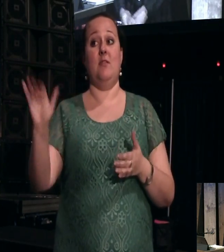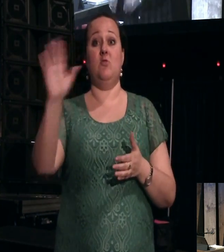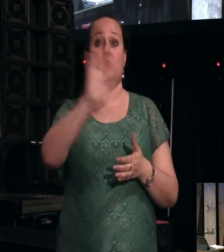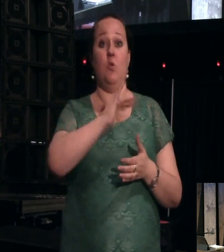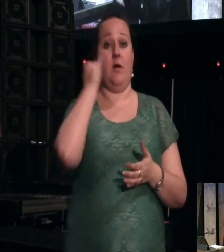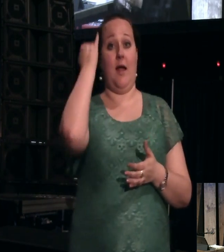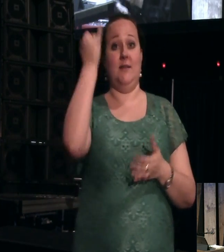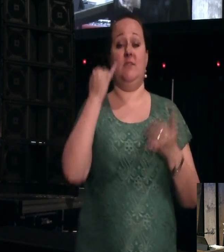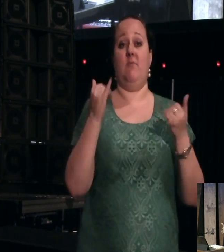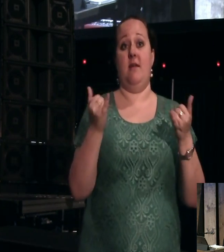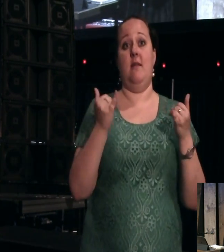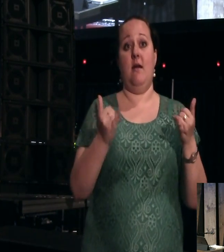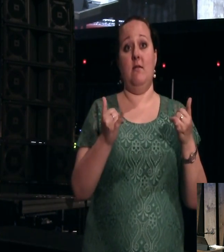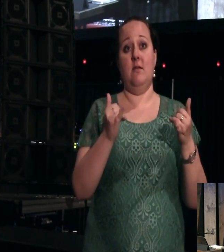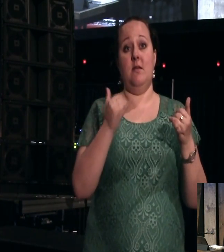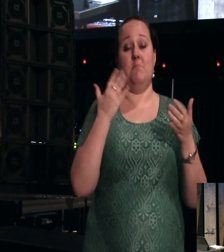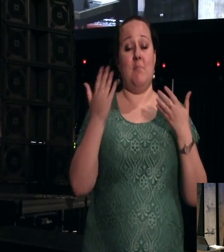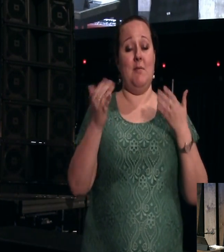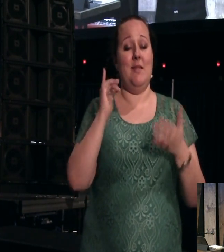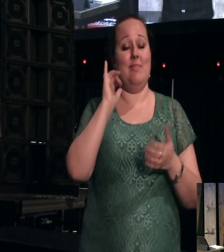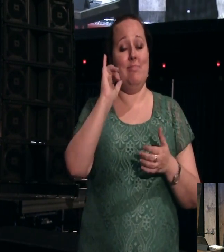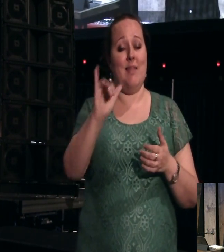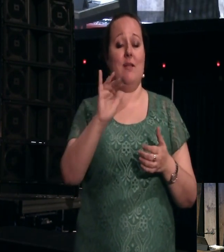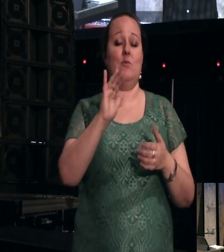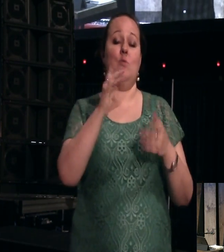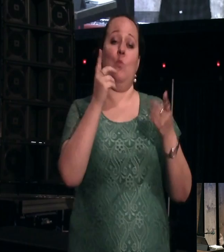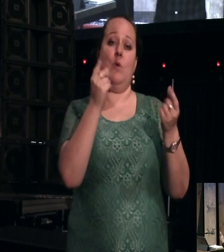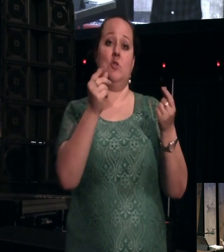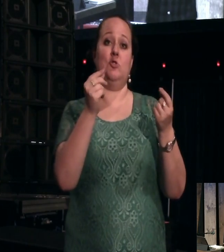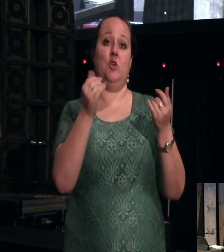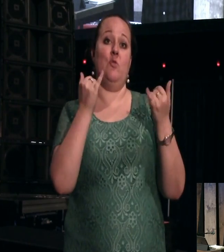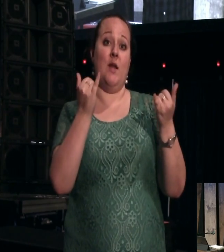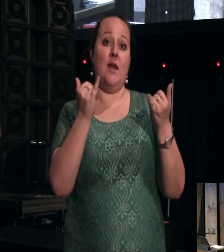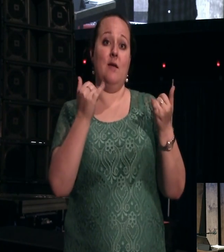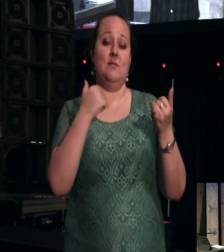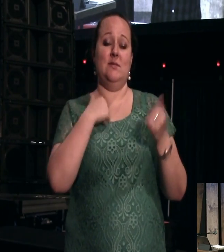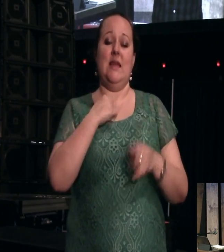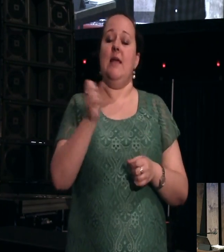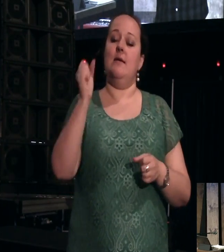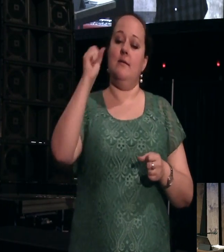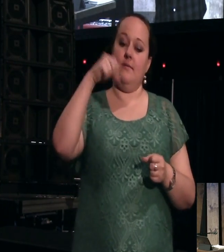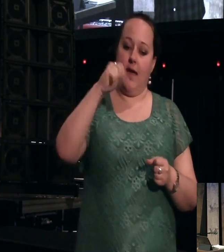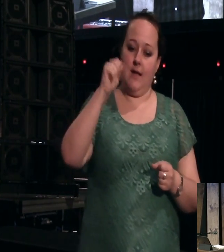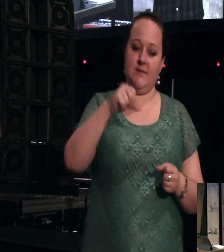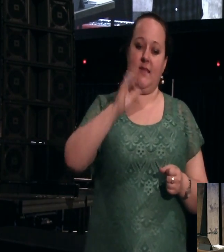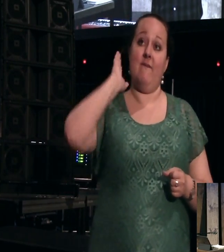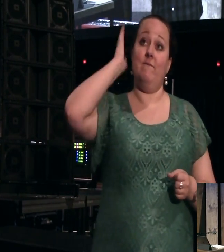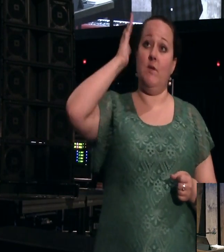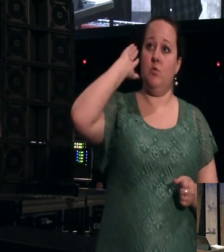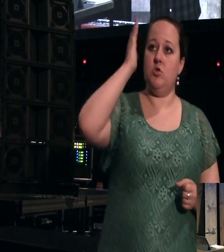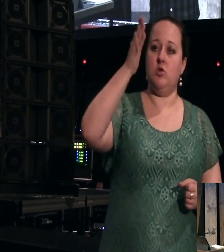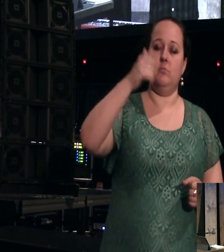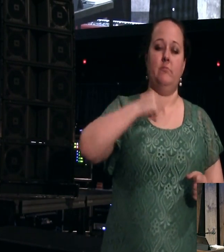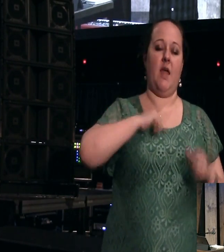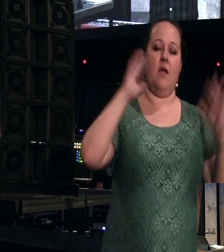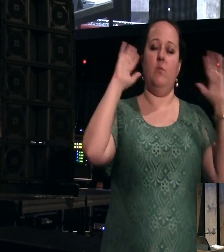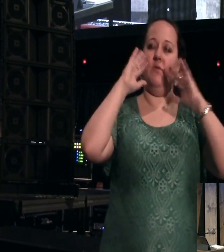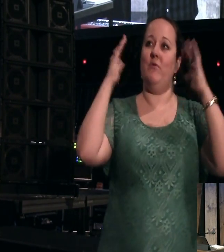countless times. That might be where you are right now. Maybe that's exactly where you're at right now, where you're just like, you know